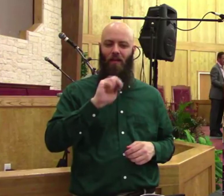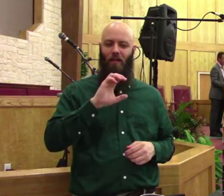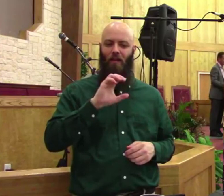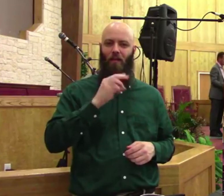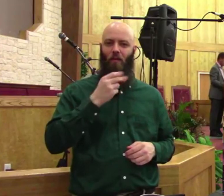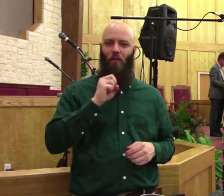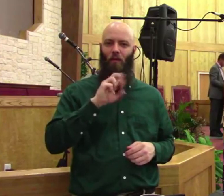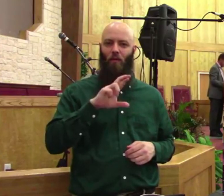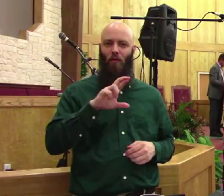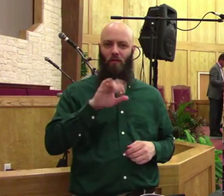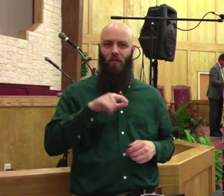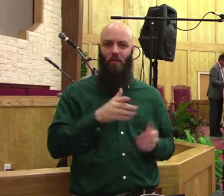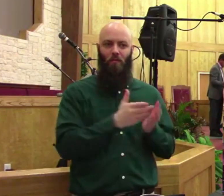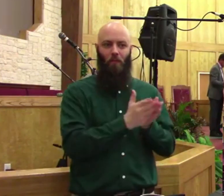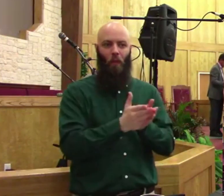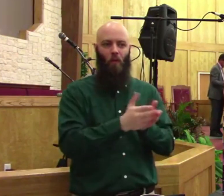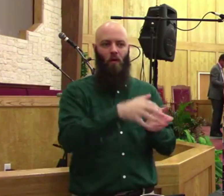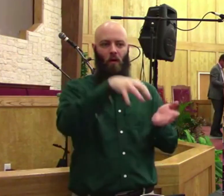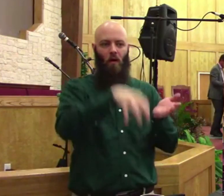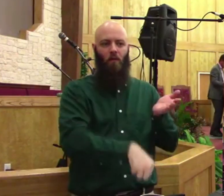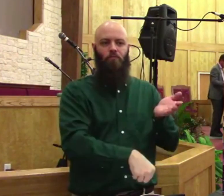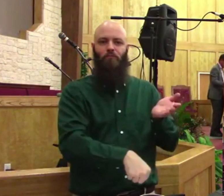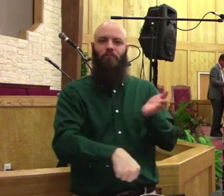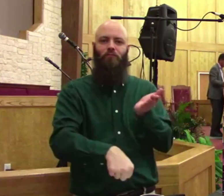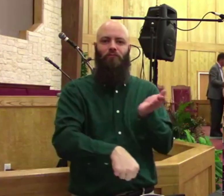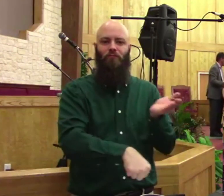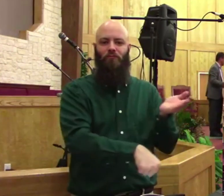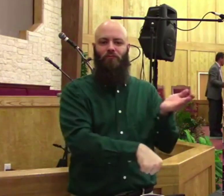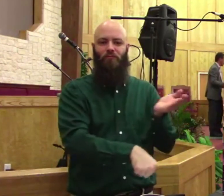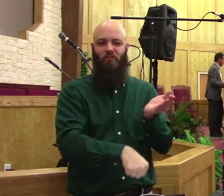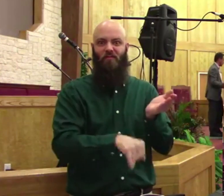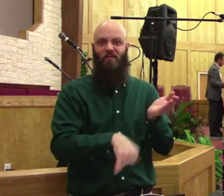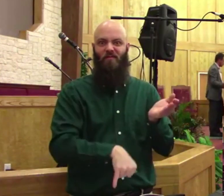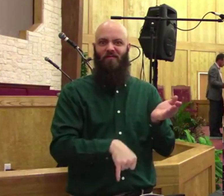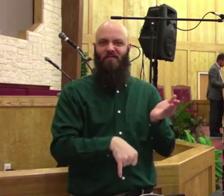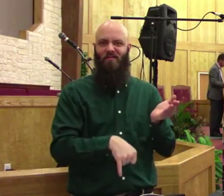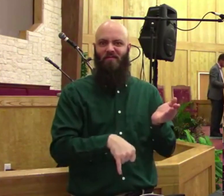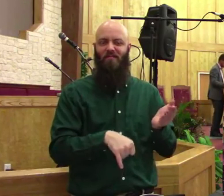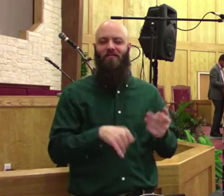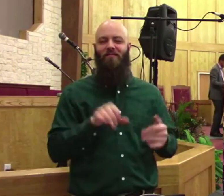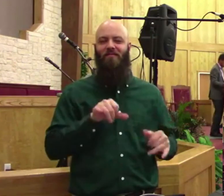anchor. So let us sing this hymn, "How Firm a Foundation."